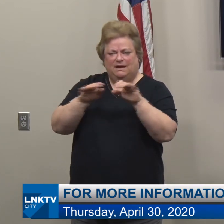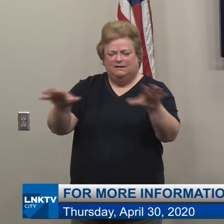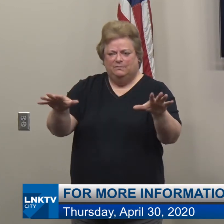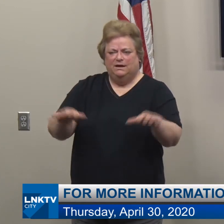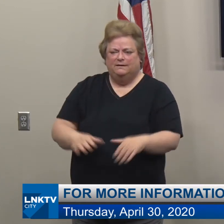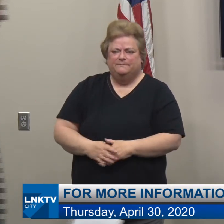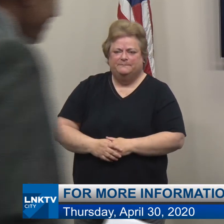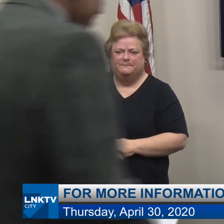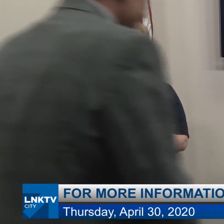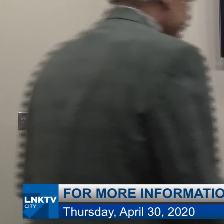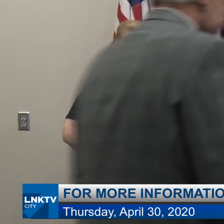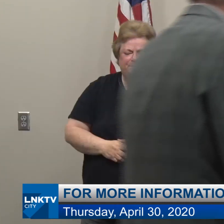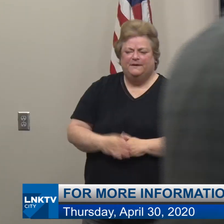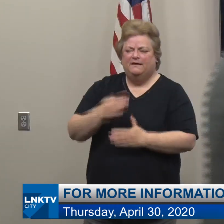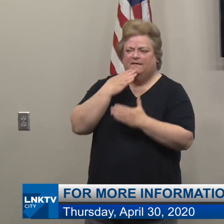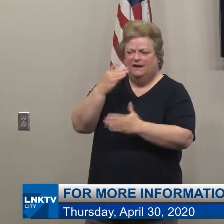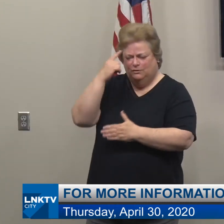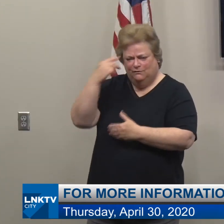us.